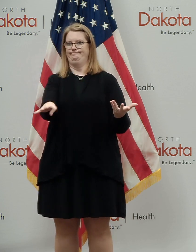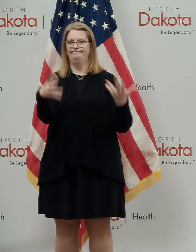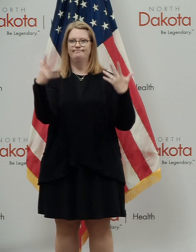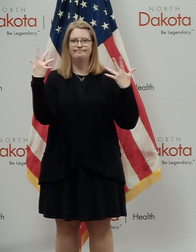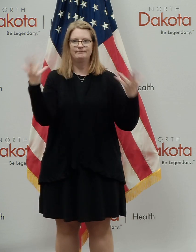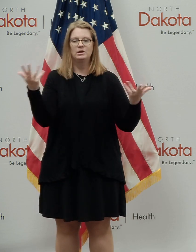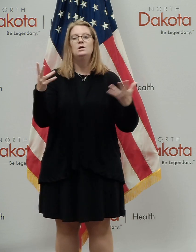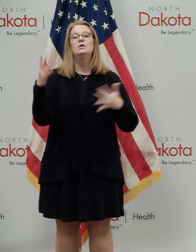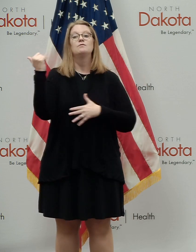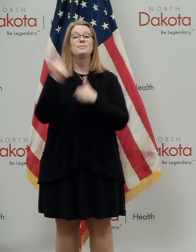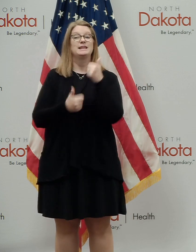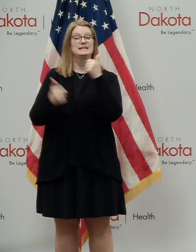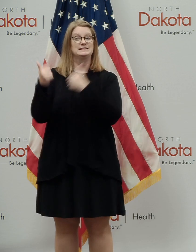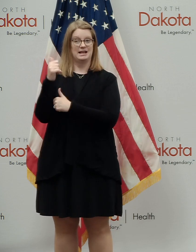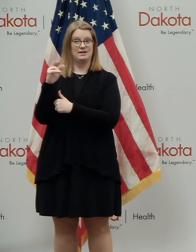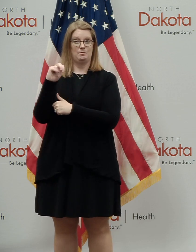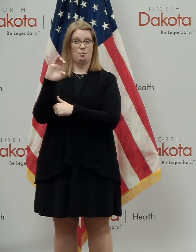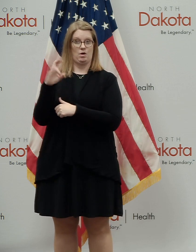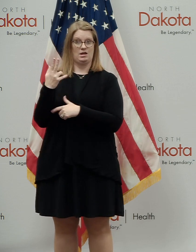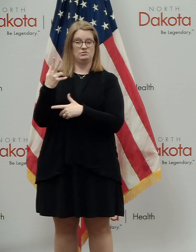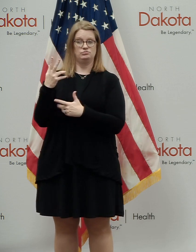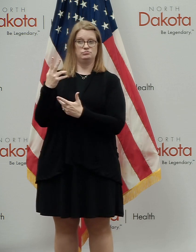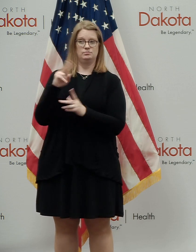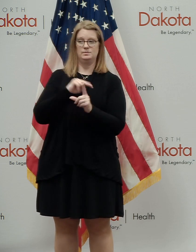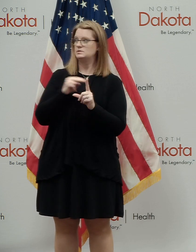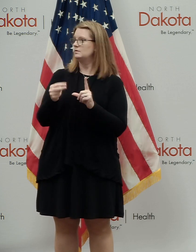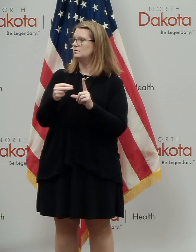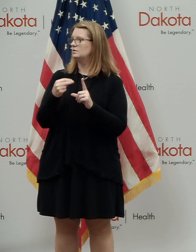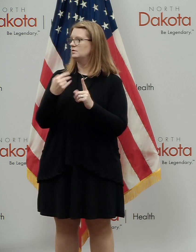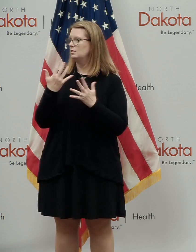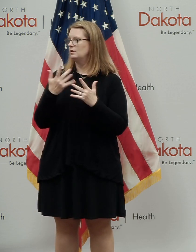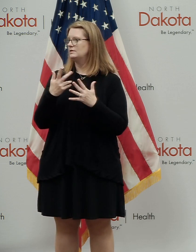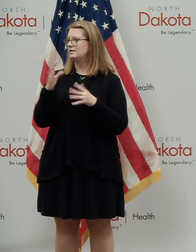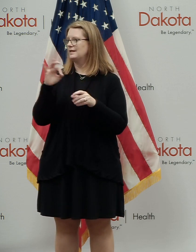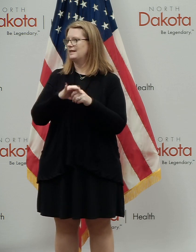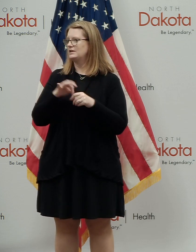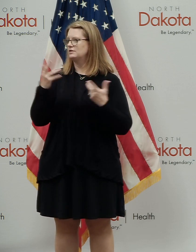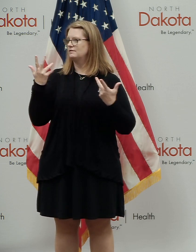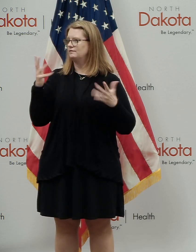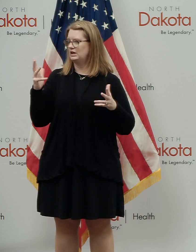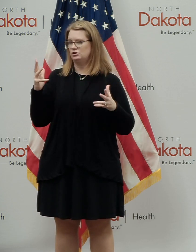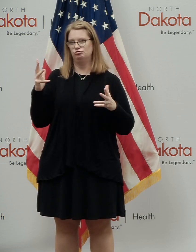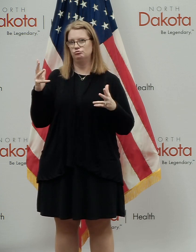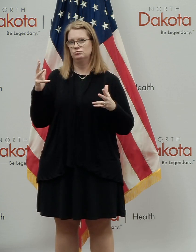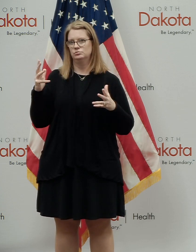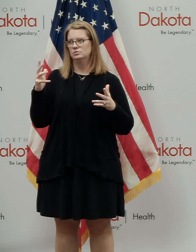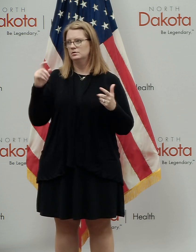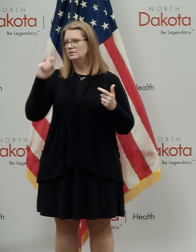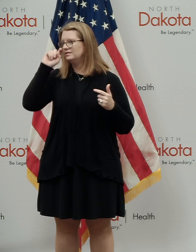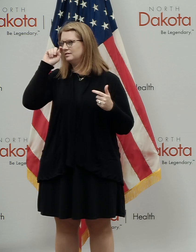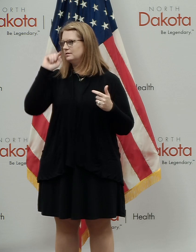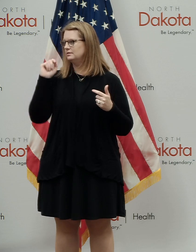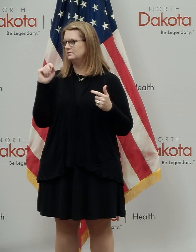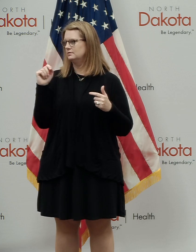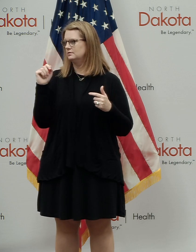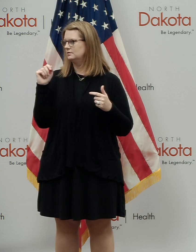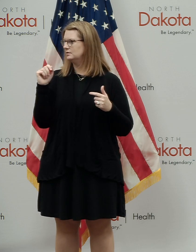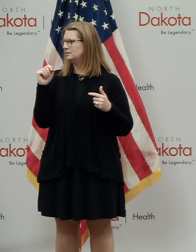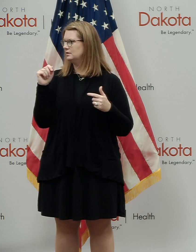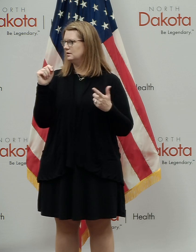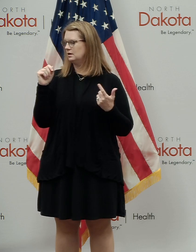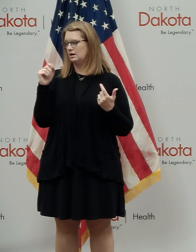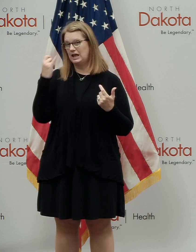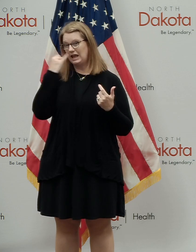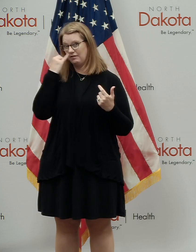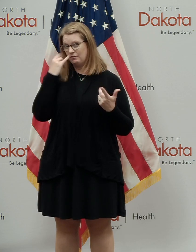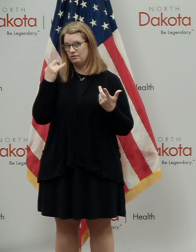the executive branch perspective, we'd have to wait till after the election to hear whether or not we